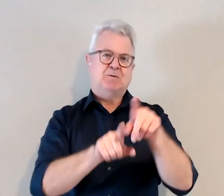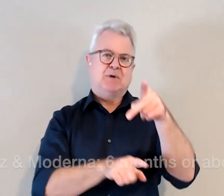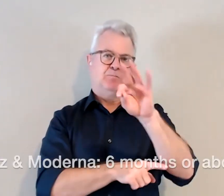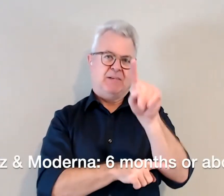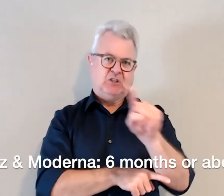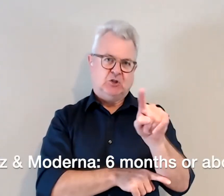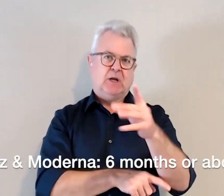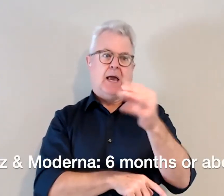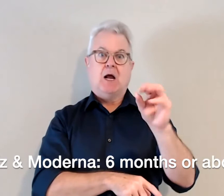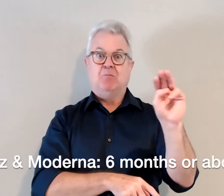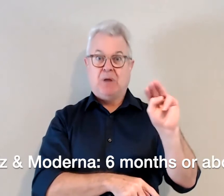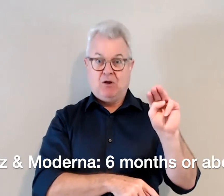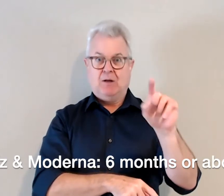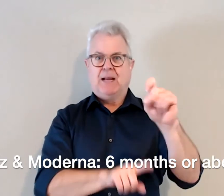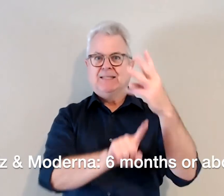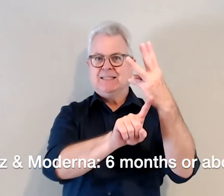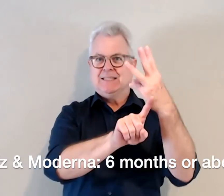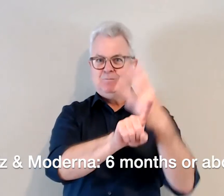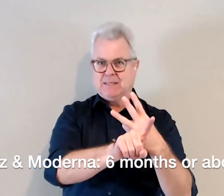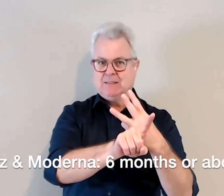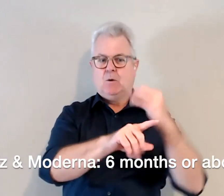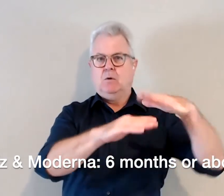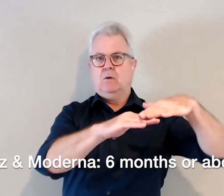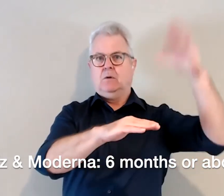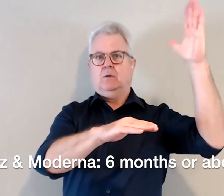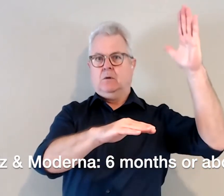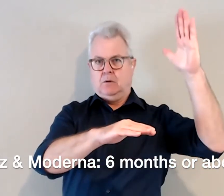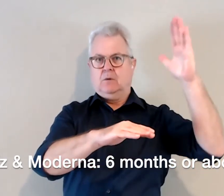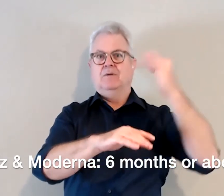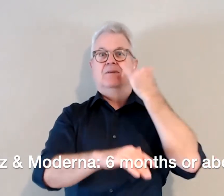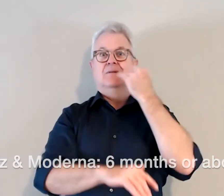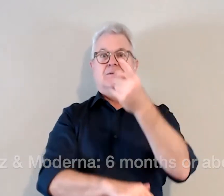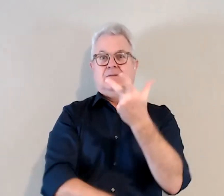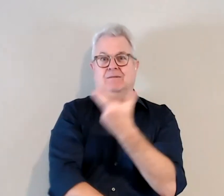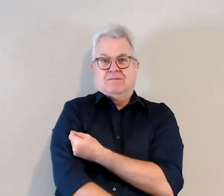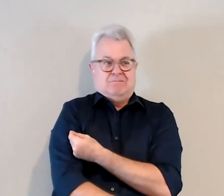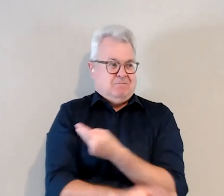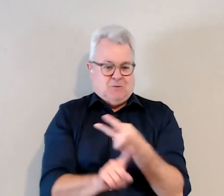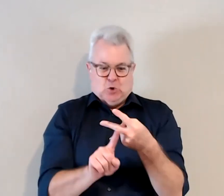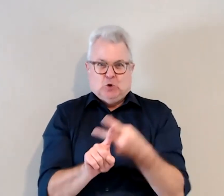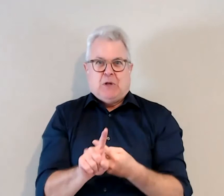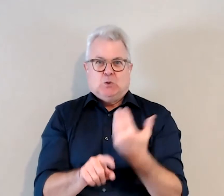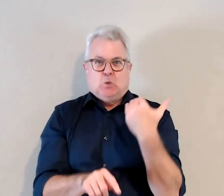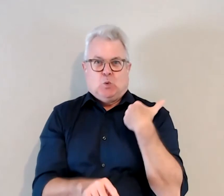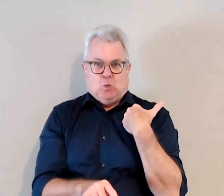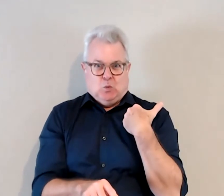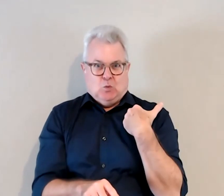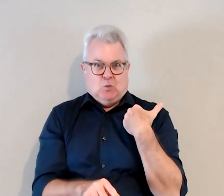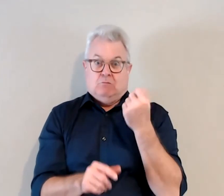before you can come. Now, the Pfizer and Moderna, you cannot get your booster unless it's been 6 months since your